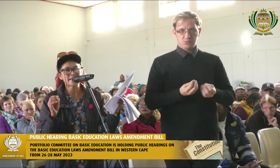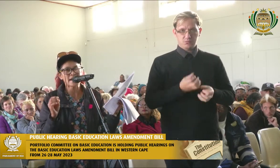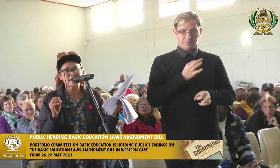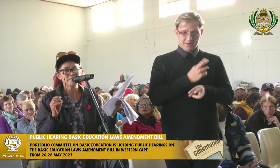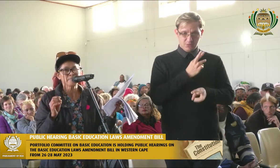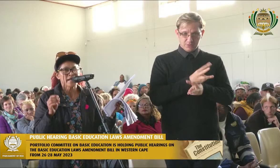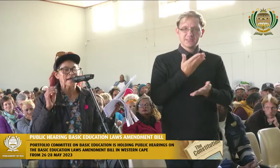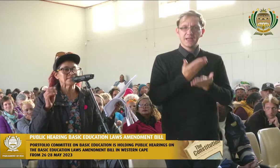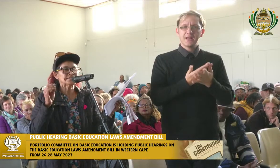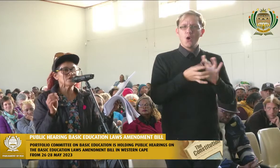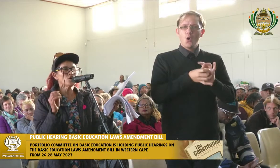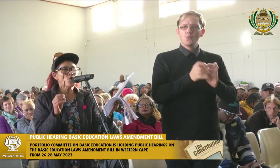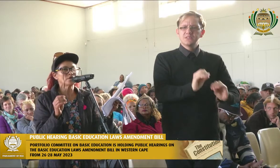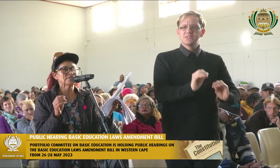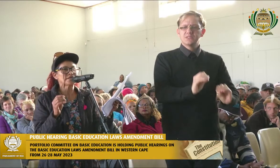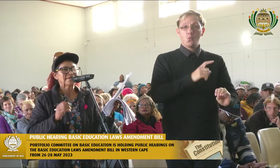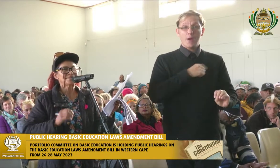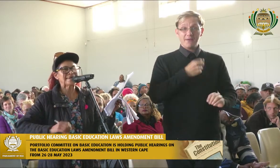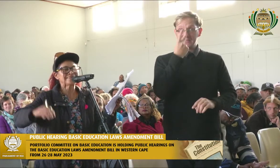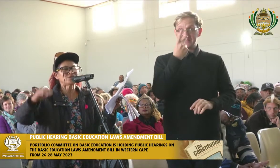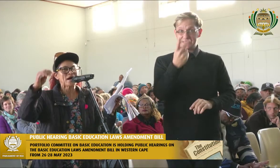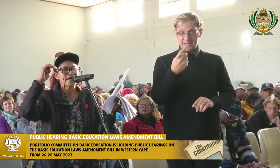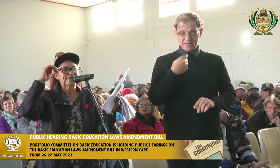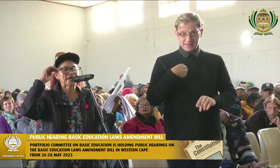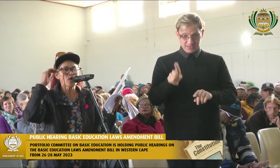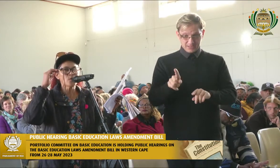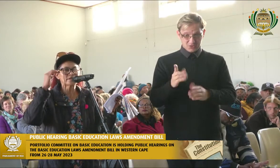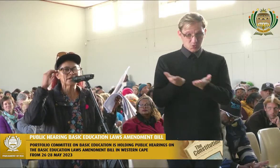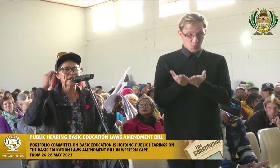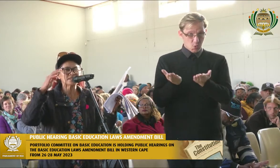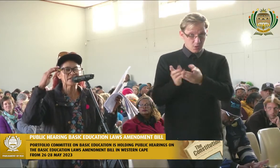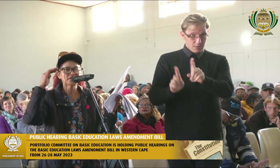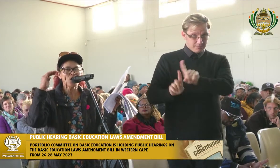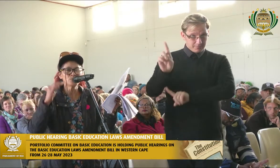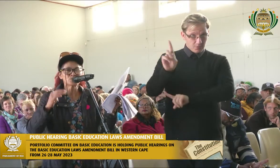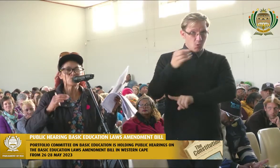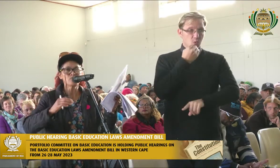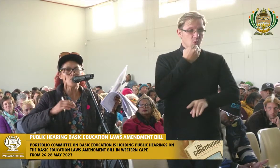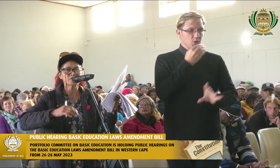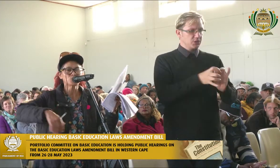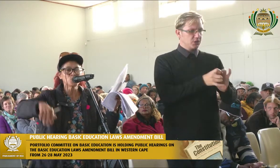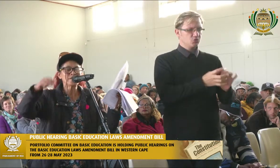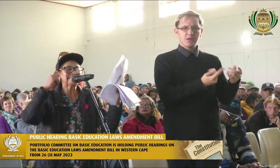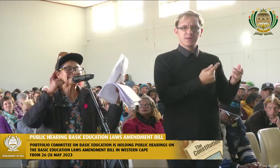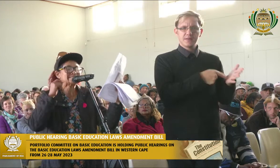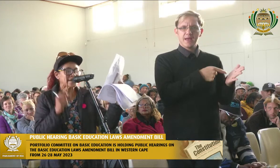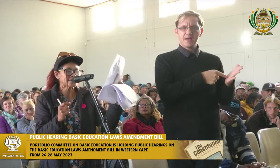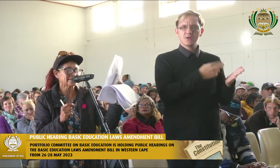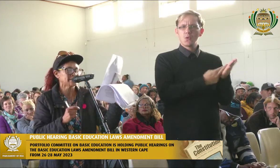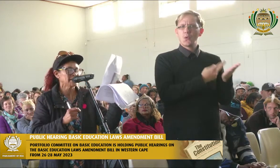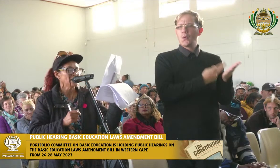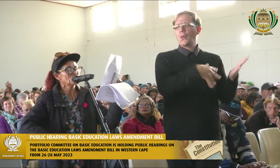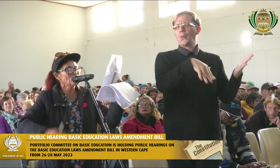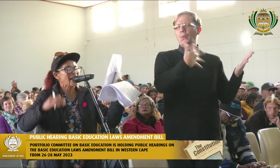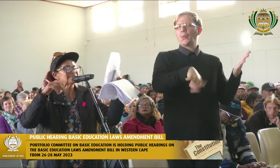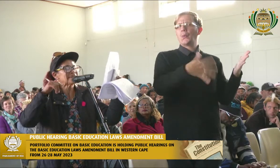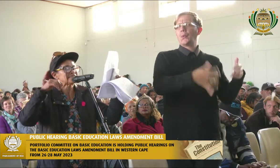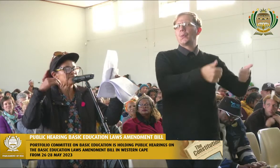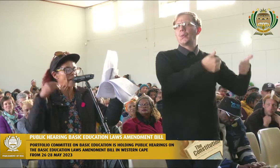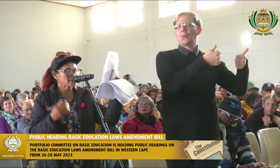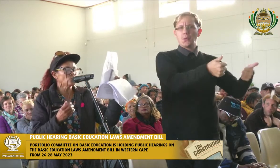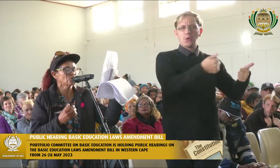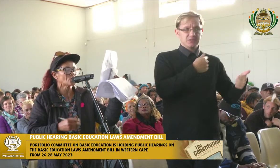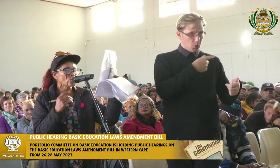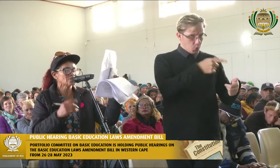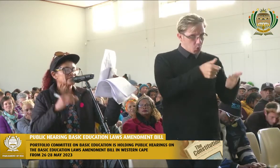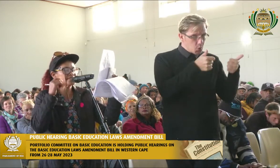die uitslae, dan sien ons dat die kinders wat gehomeschool word, doen uitstekend. So as dit